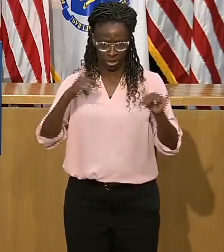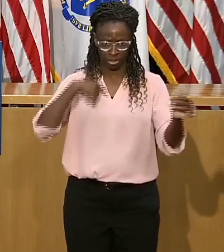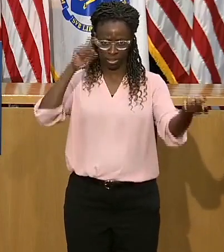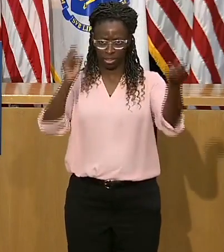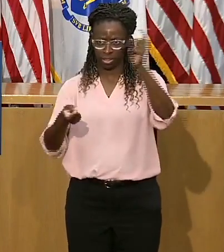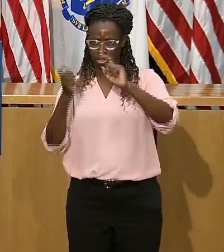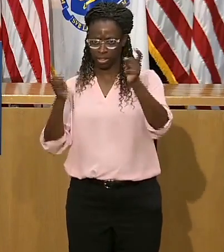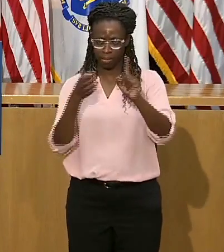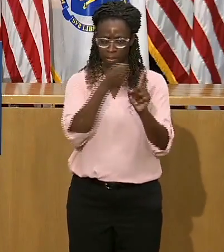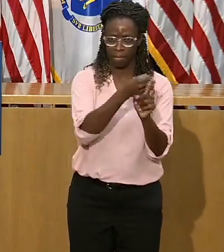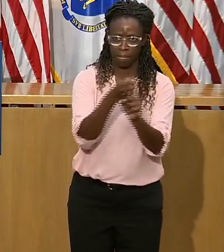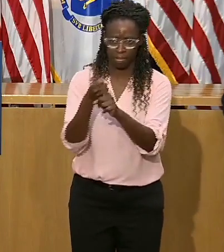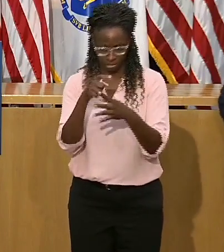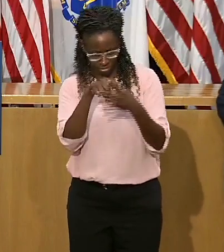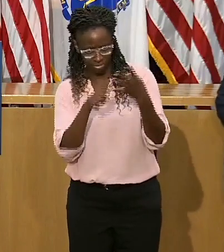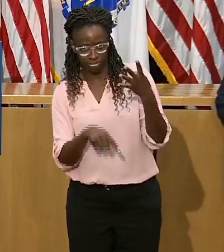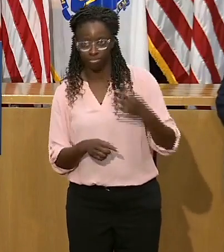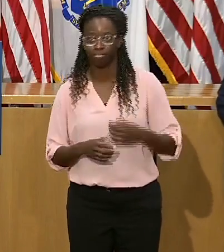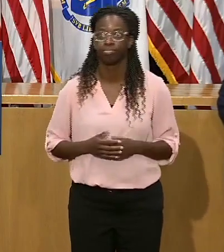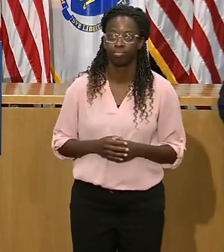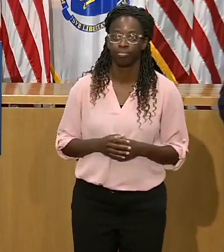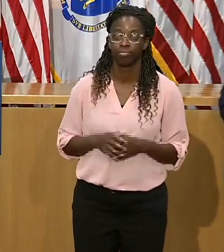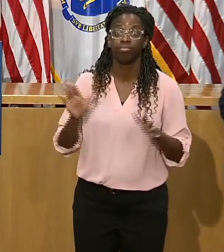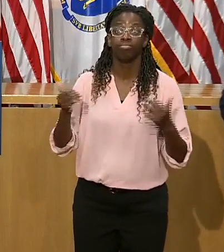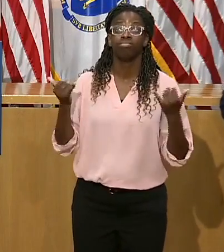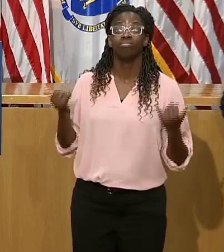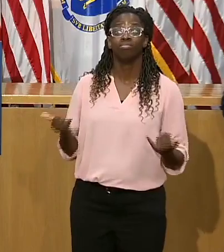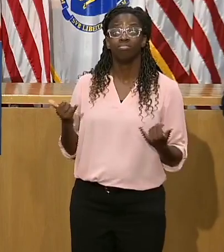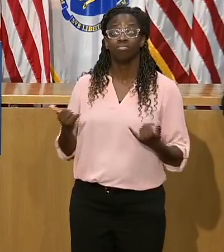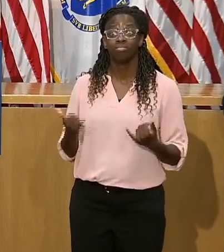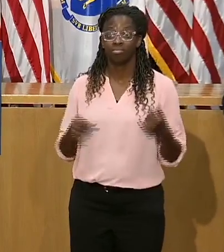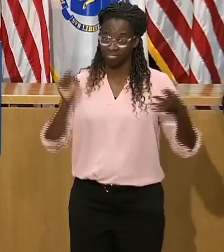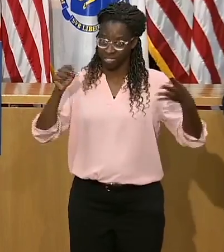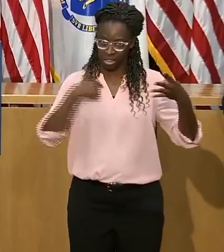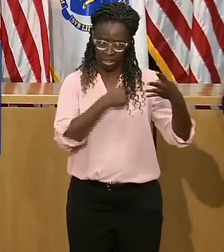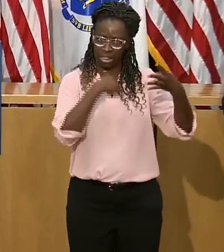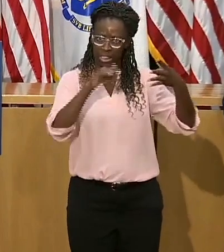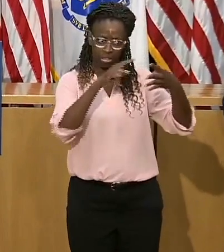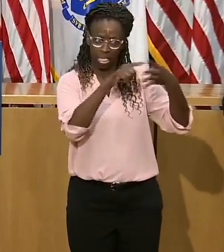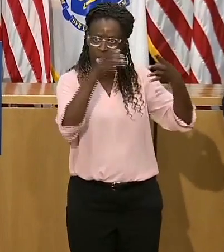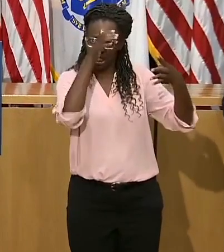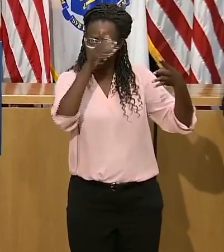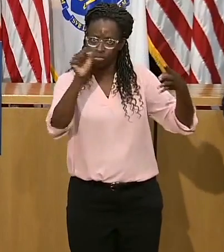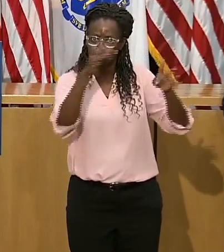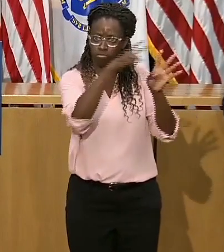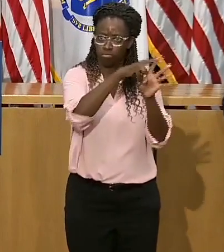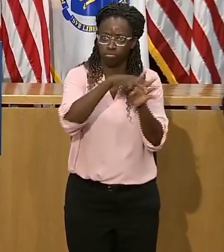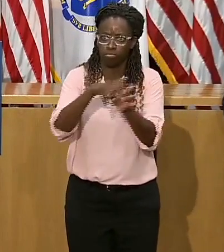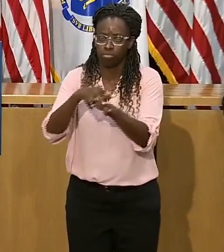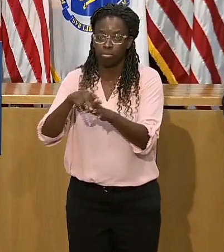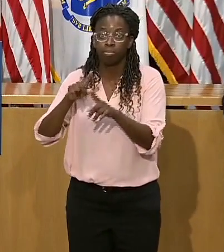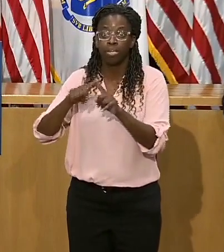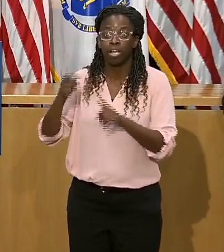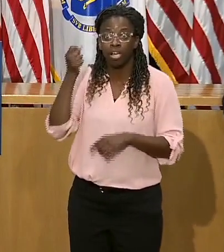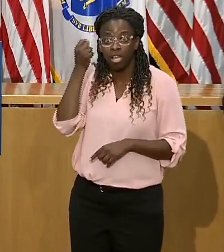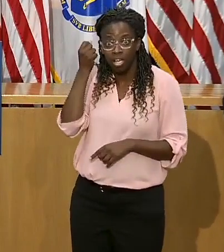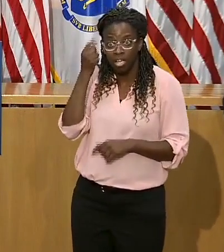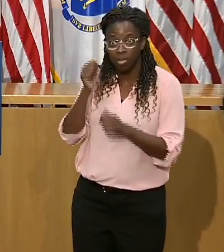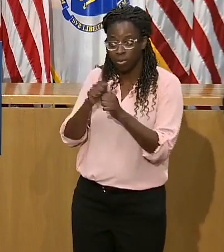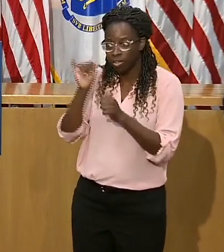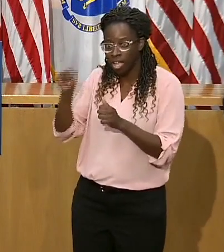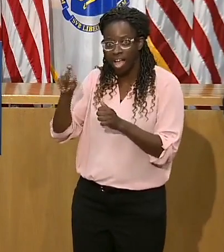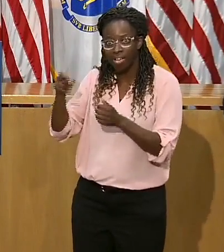Recovery plan has at its foundation those original pillars and takes them a step further through what we call 5